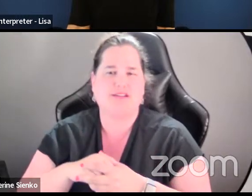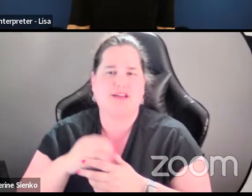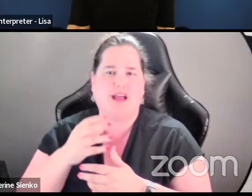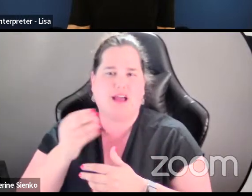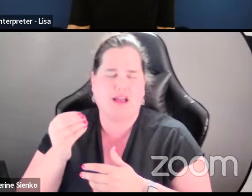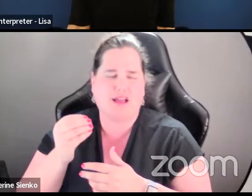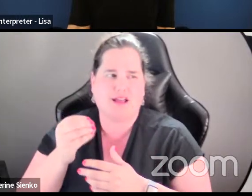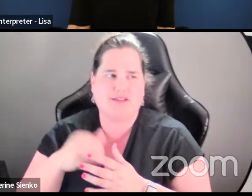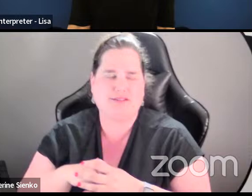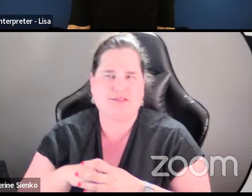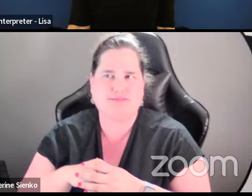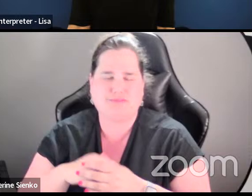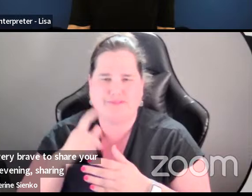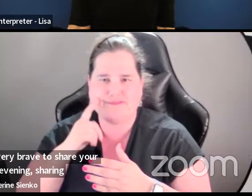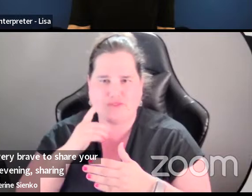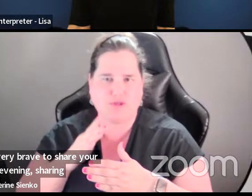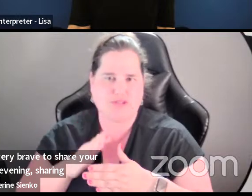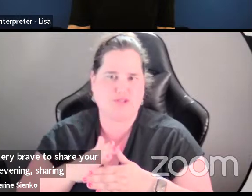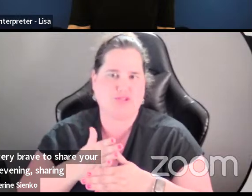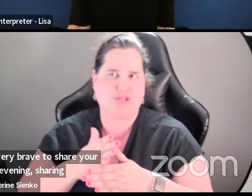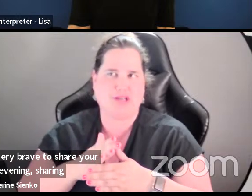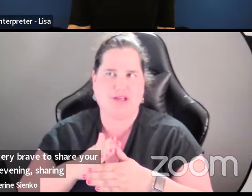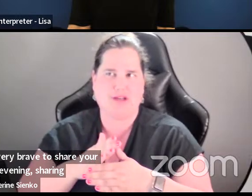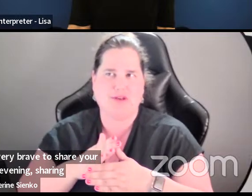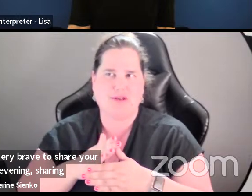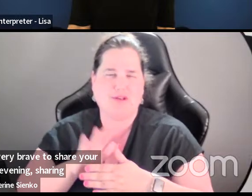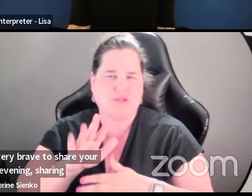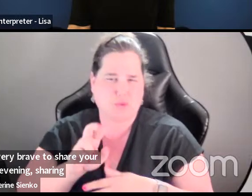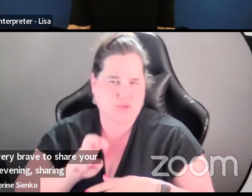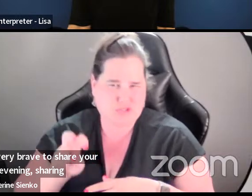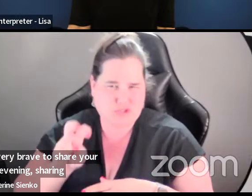your challenges that you faced,